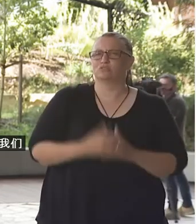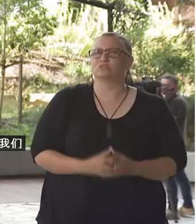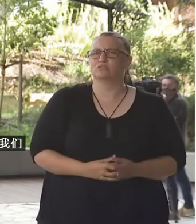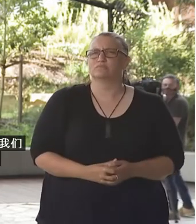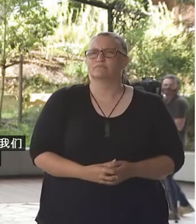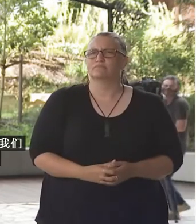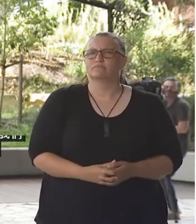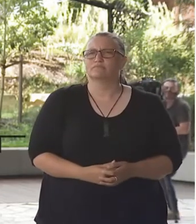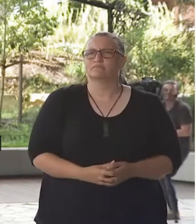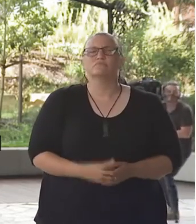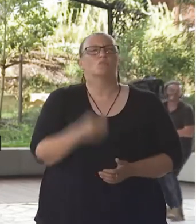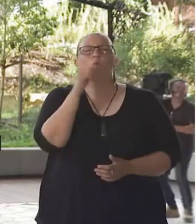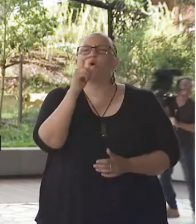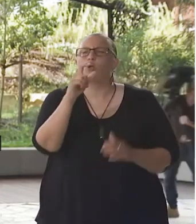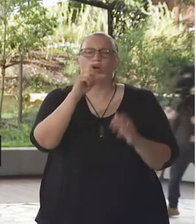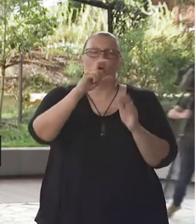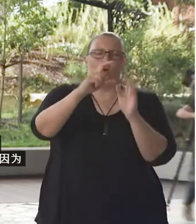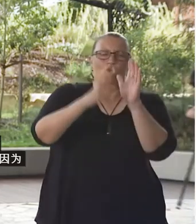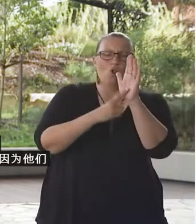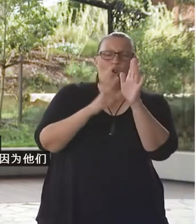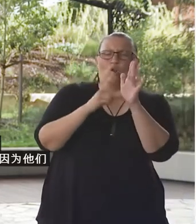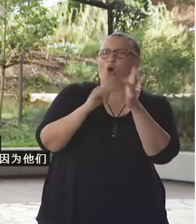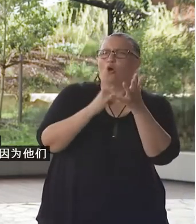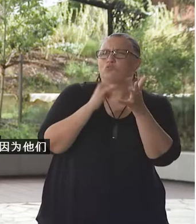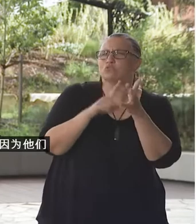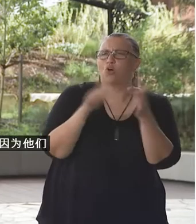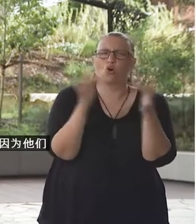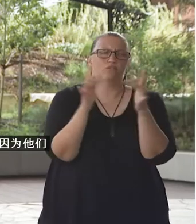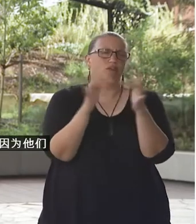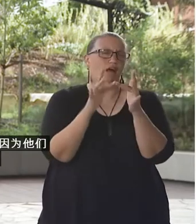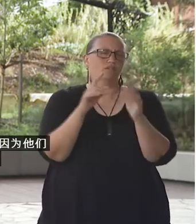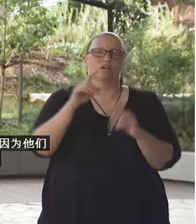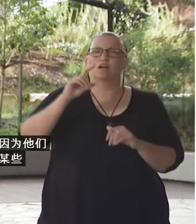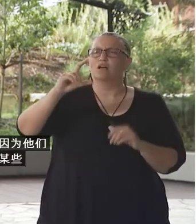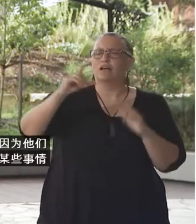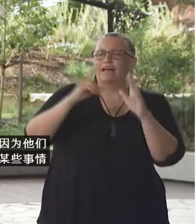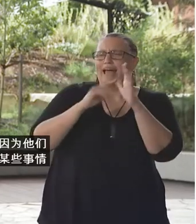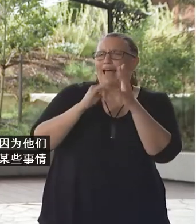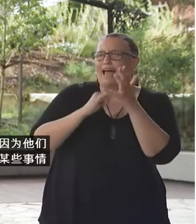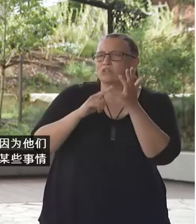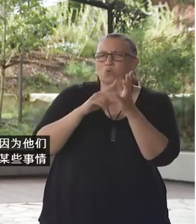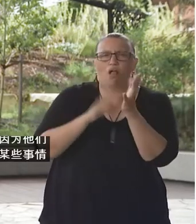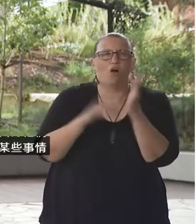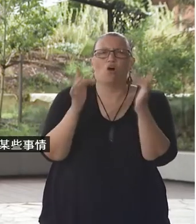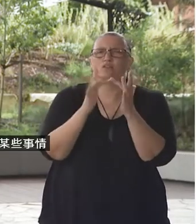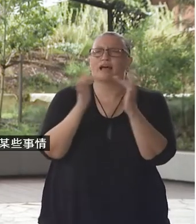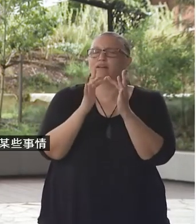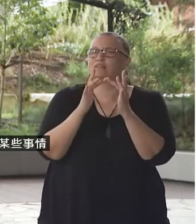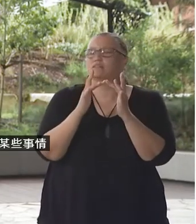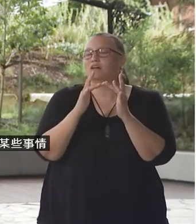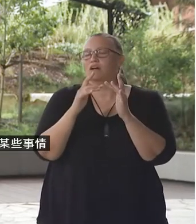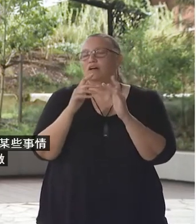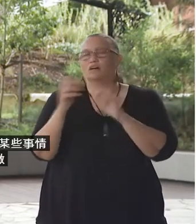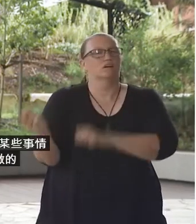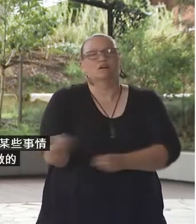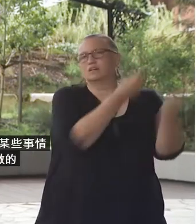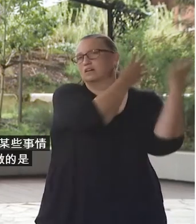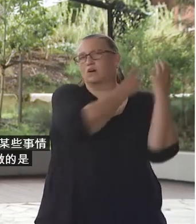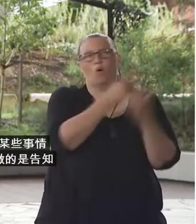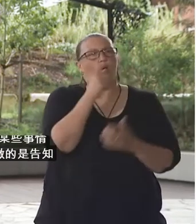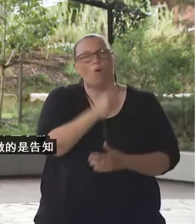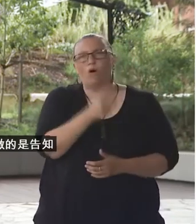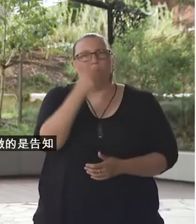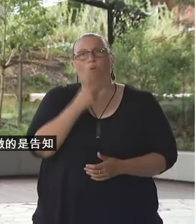from the terminology close contacts or casual contacts because they meant certain things at certain times. What we're trying to do